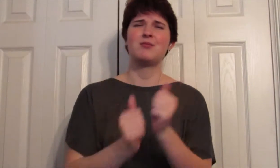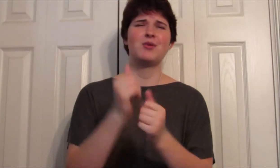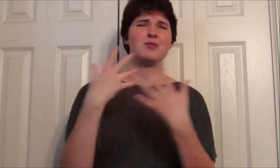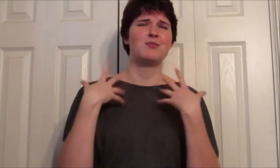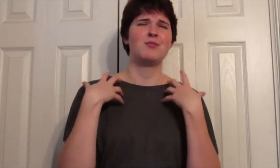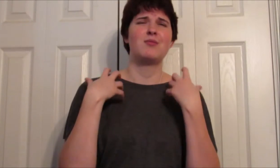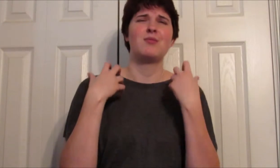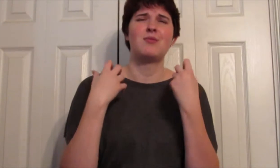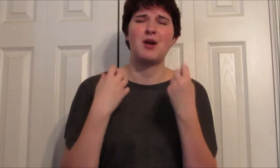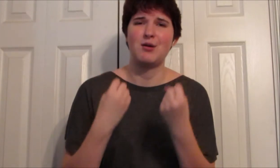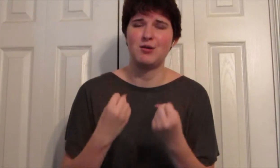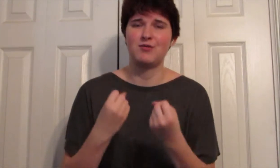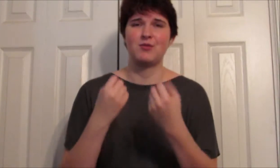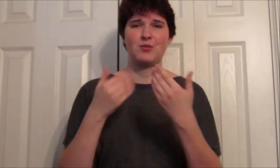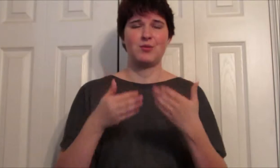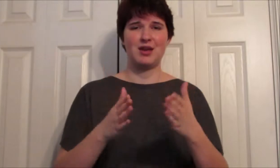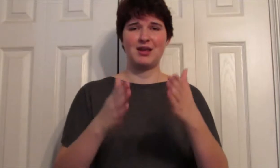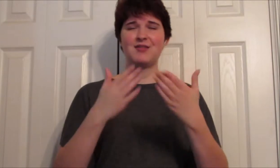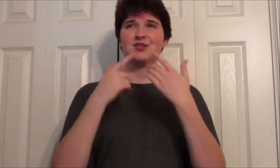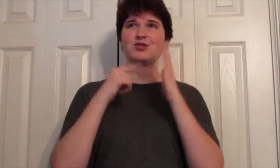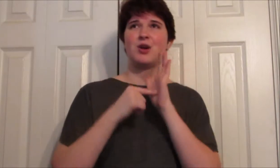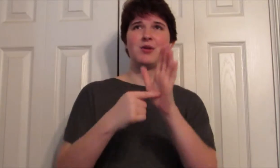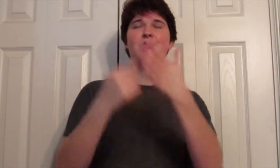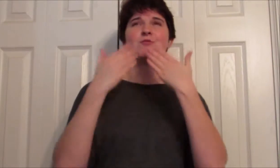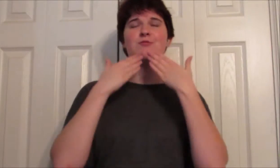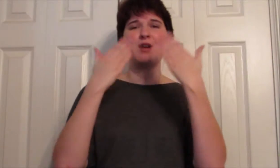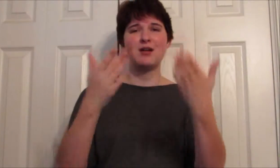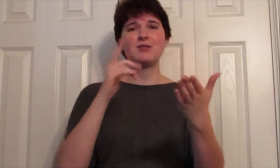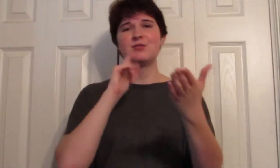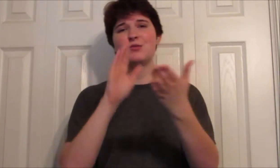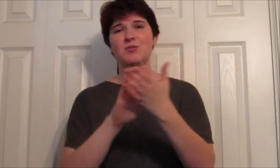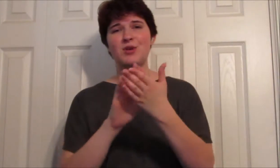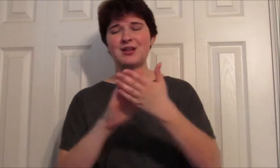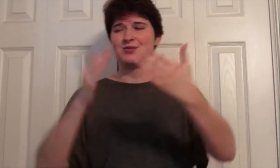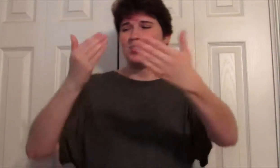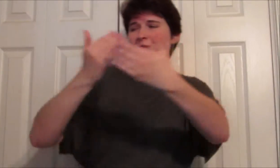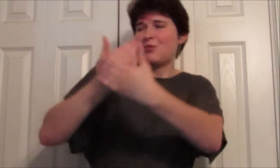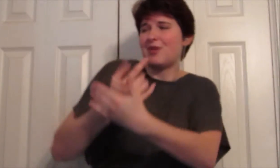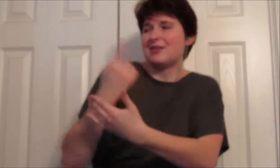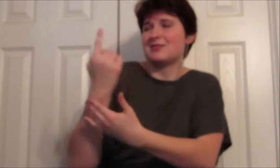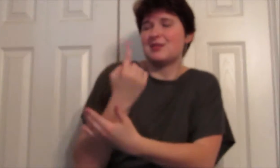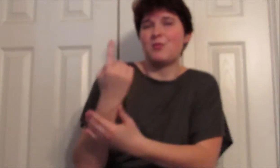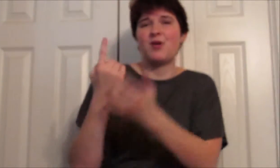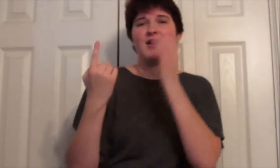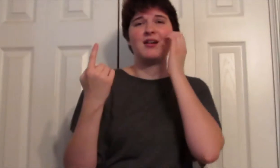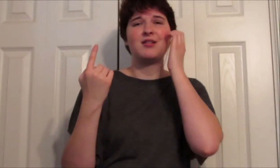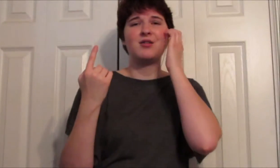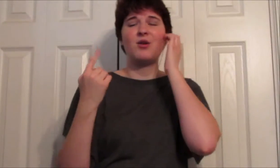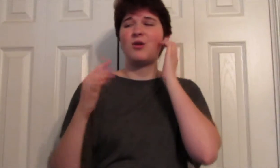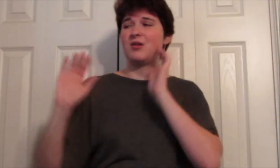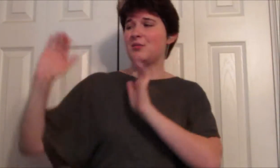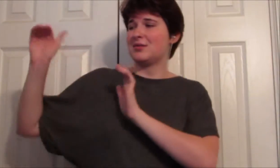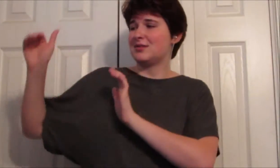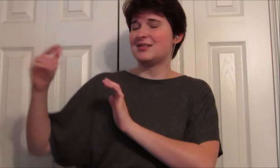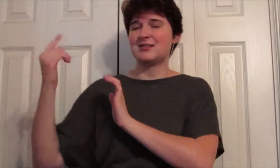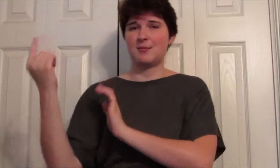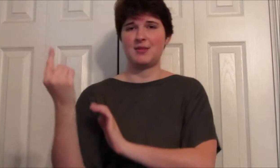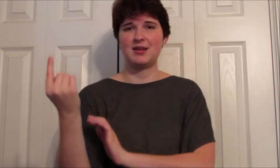of expressing gratitude and praise. To embrace somebody or to place a hand on somebody's shoulder. Jesus did